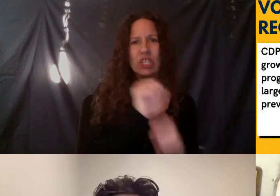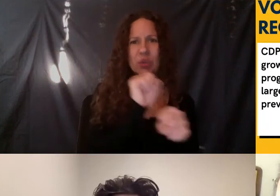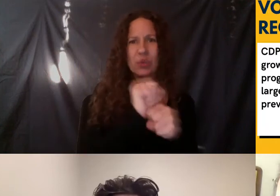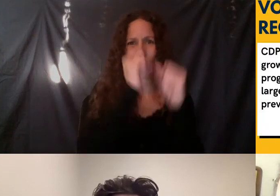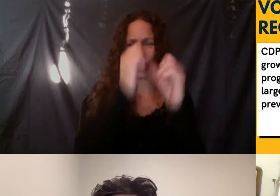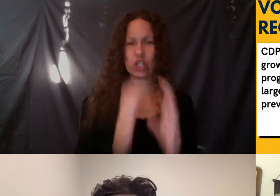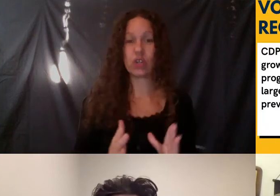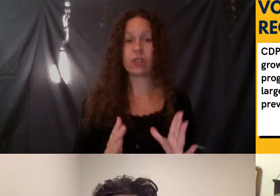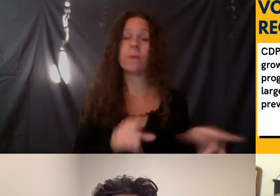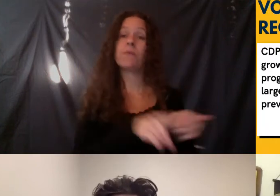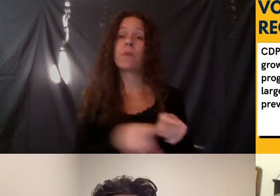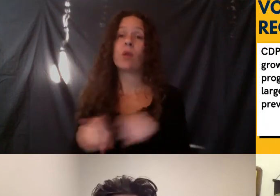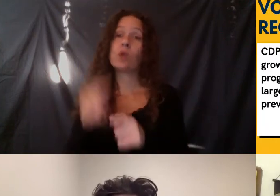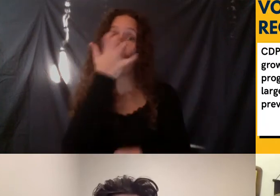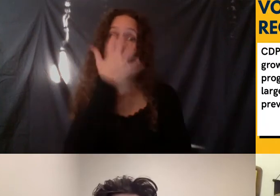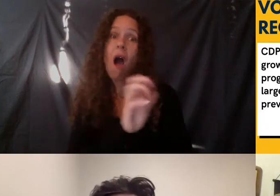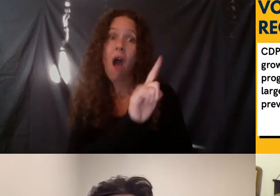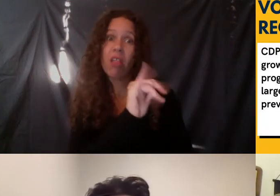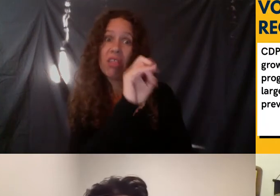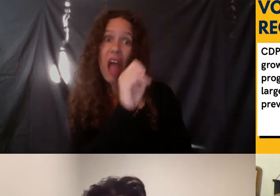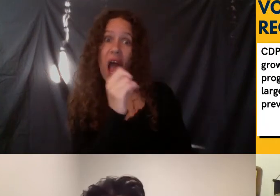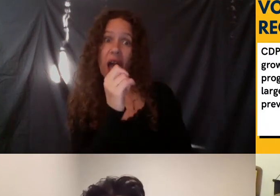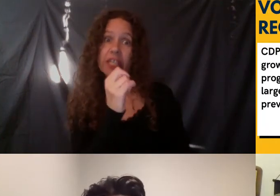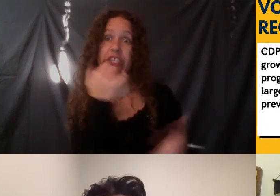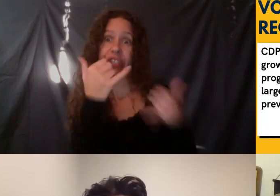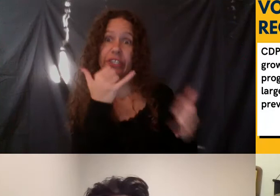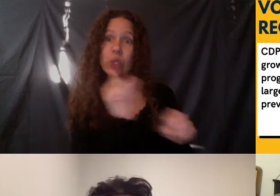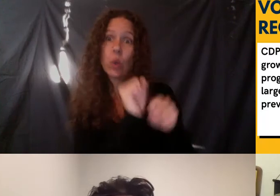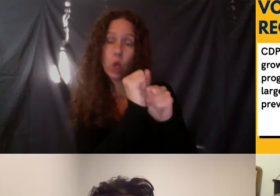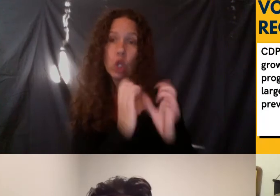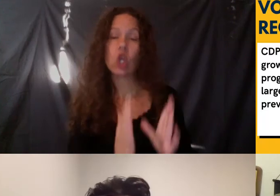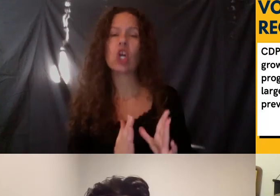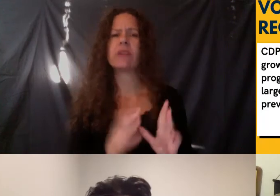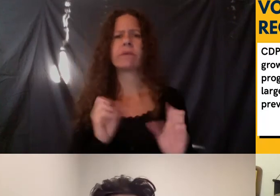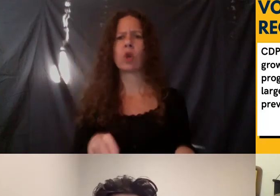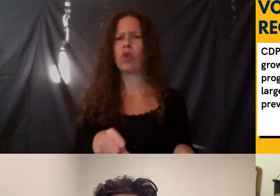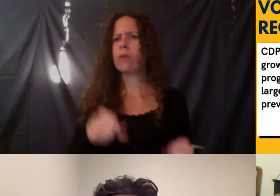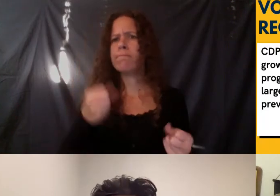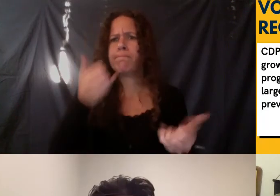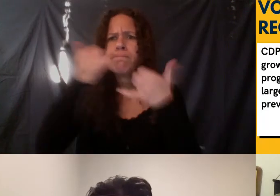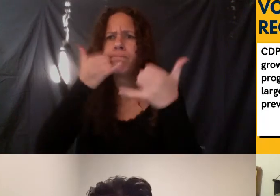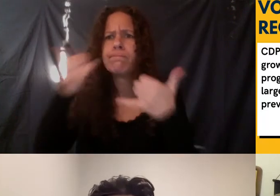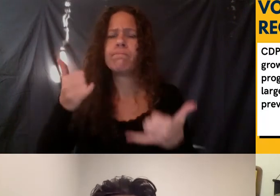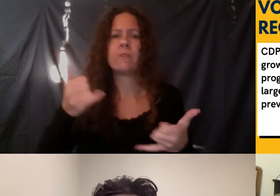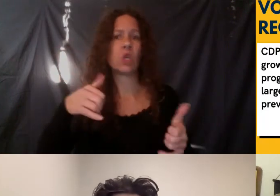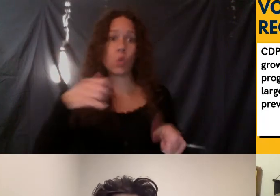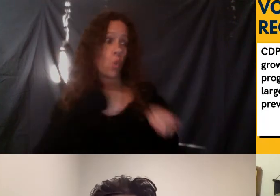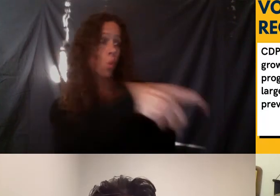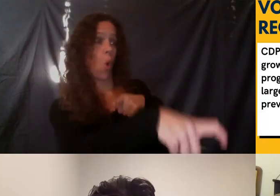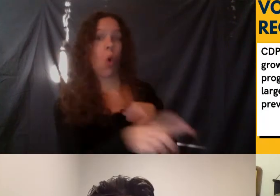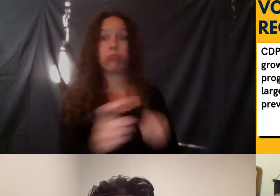have hotline workers who were able to answer any calls that people had, whether if they were calling in Spanish,